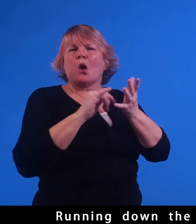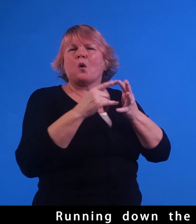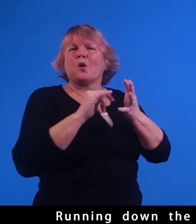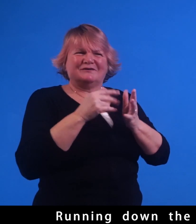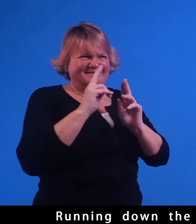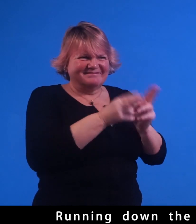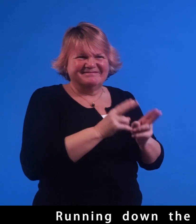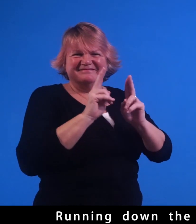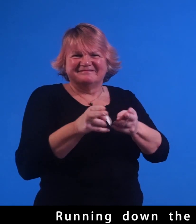closes,